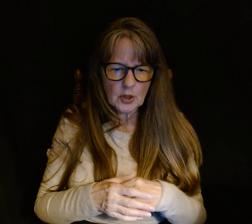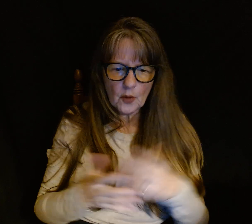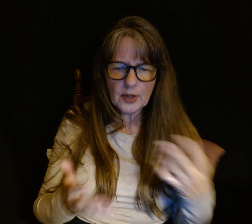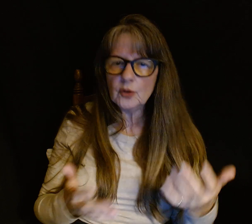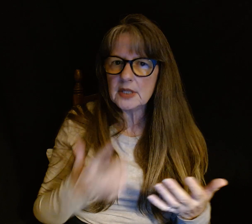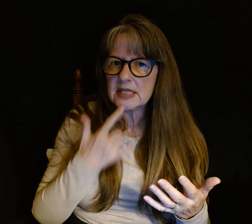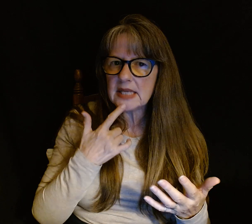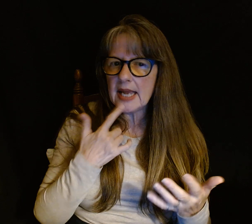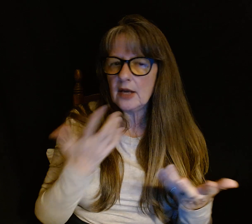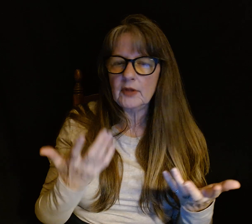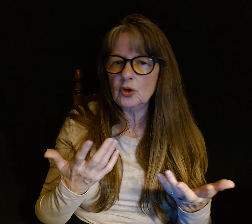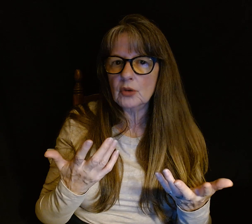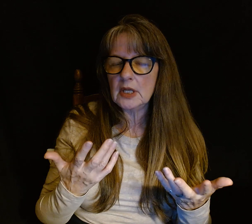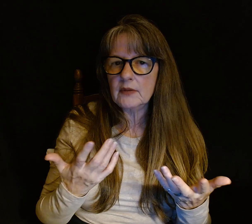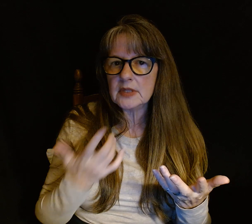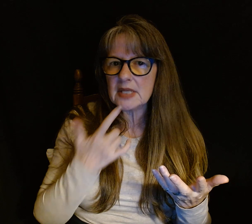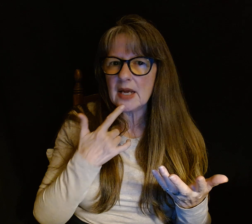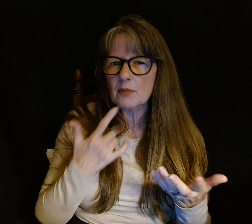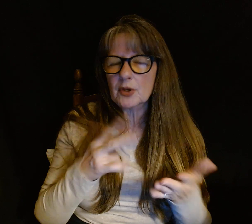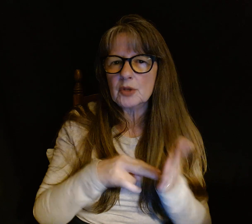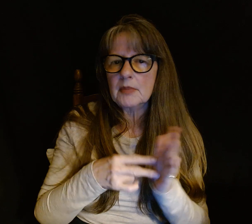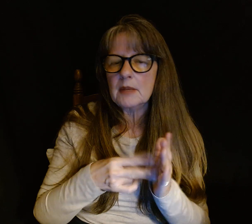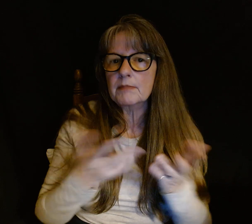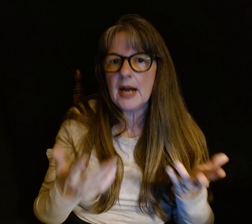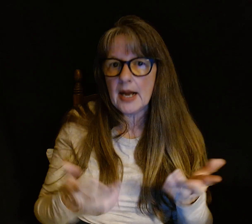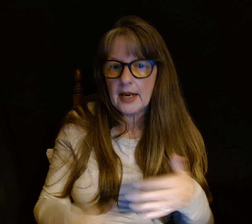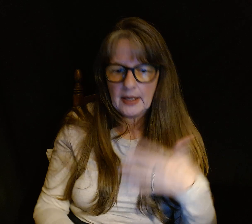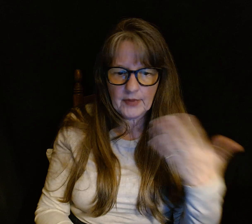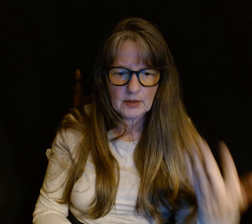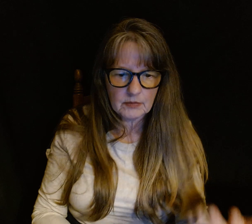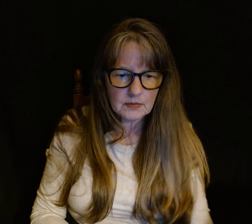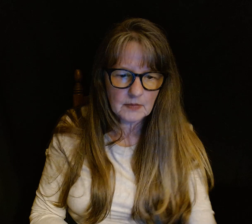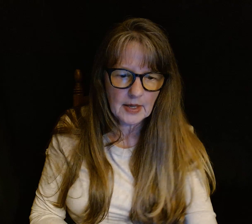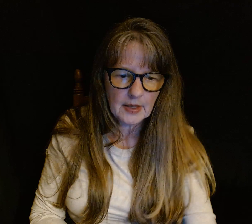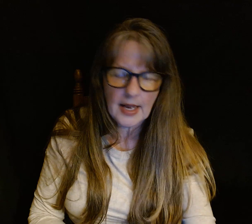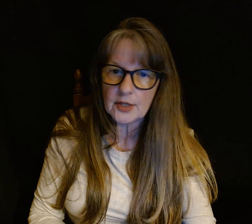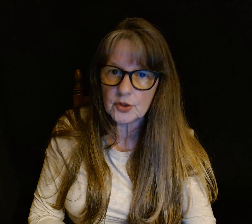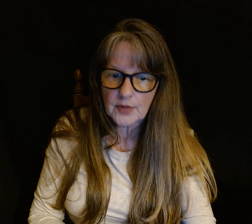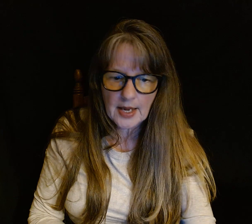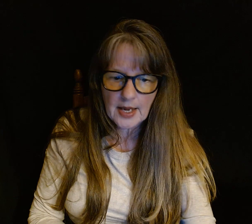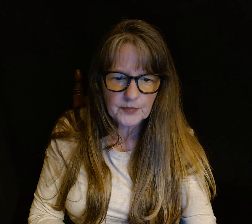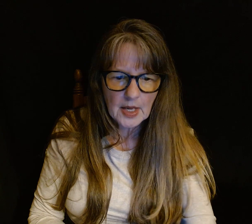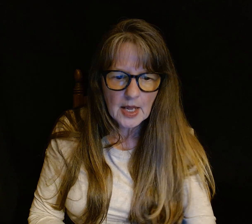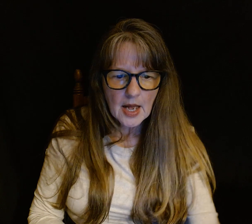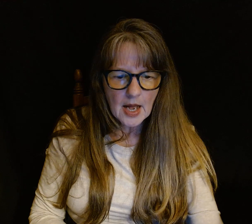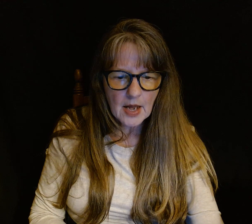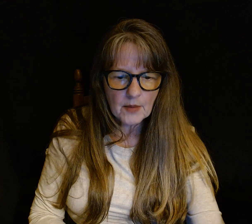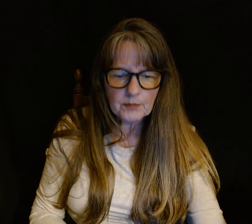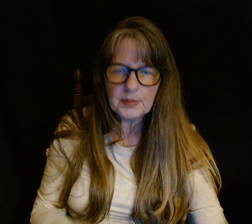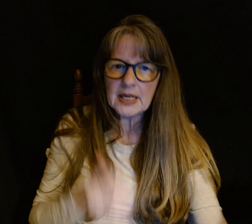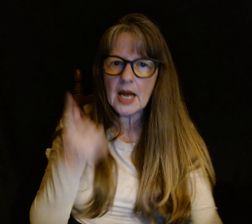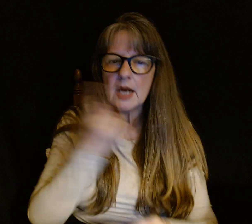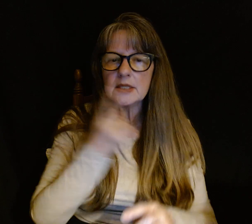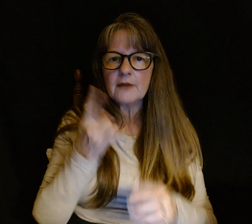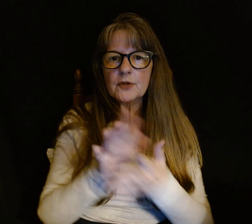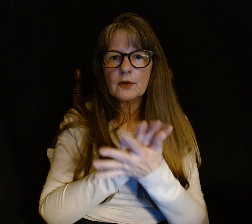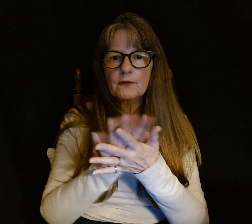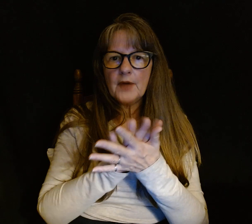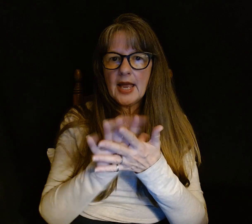And you could say, and then you could even say what you mean by, and then answer that. Because if they're